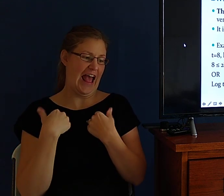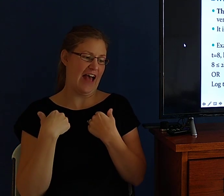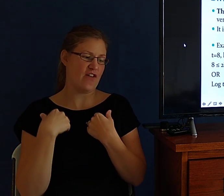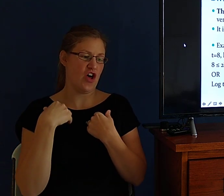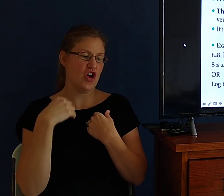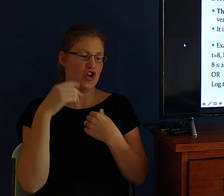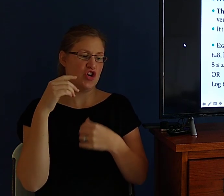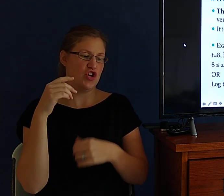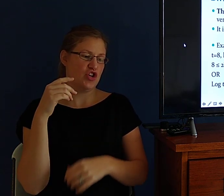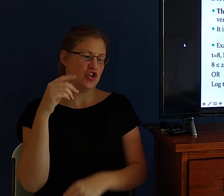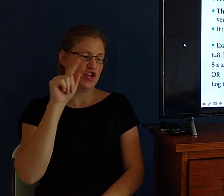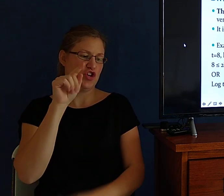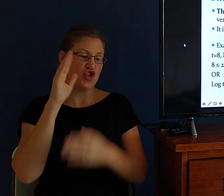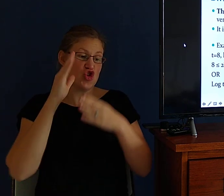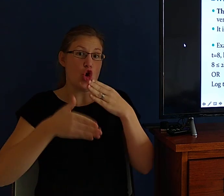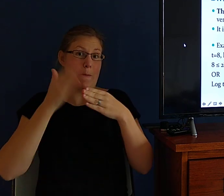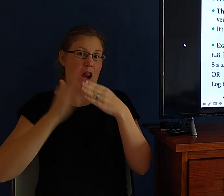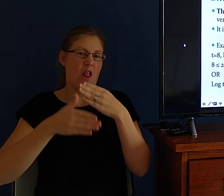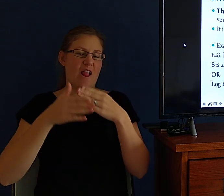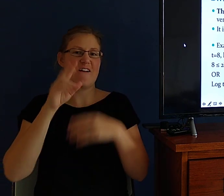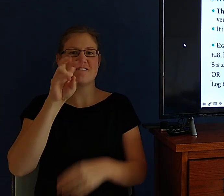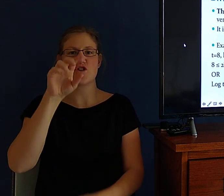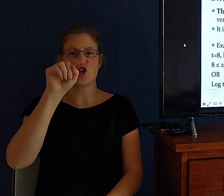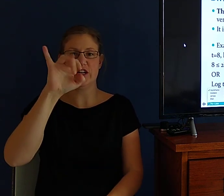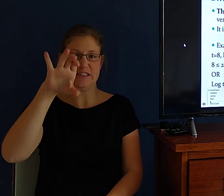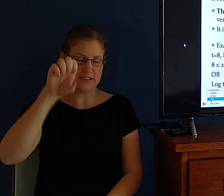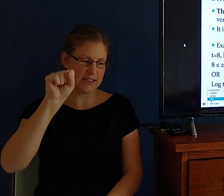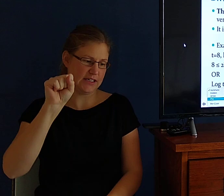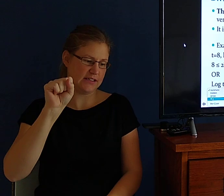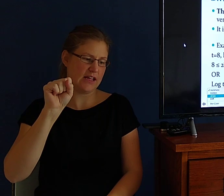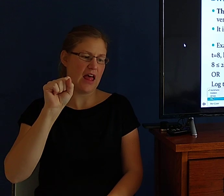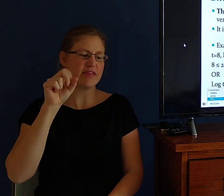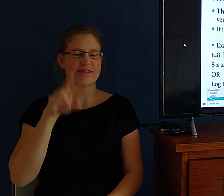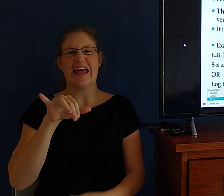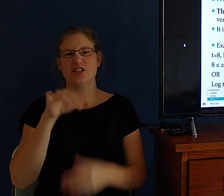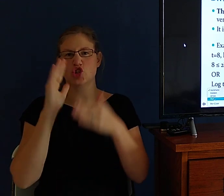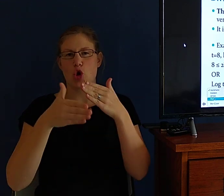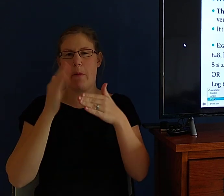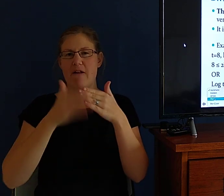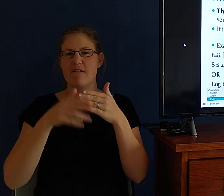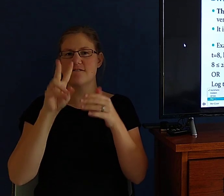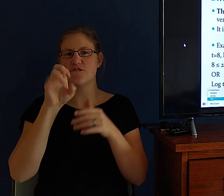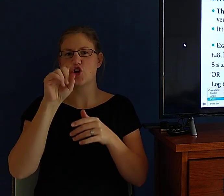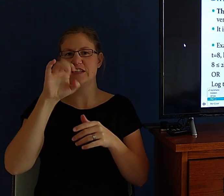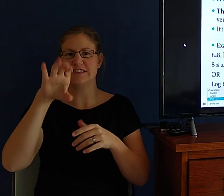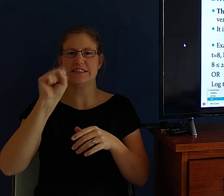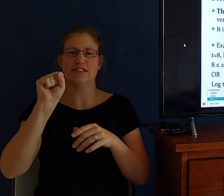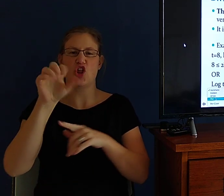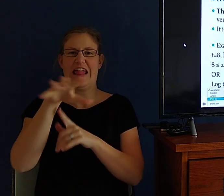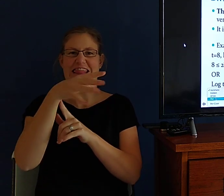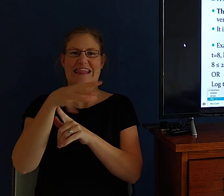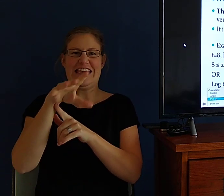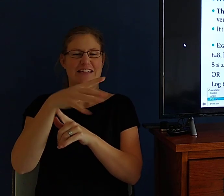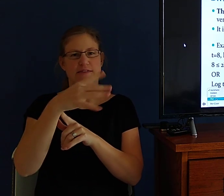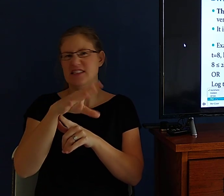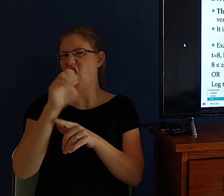so the terminal vertices here are the children. and the leaves, or in other words, they are